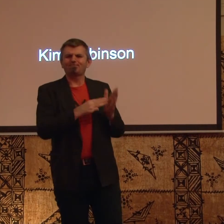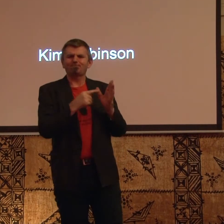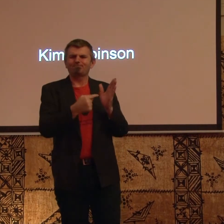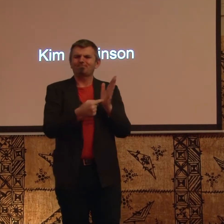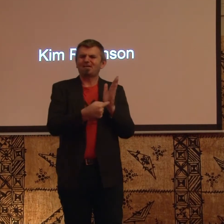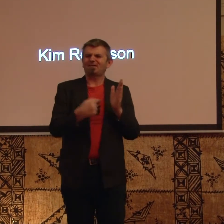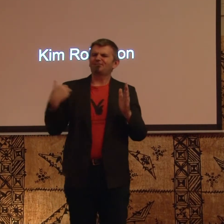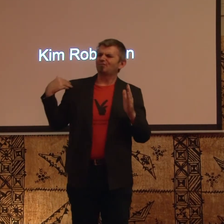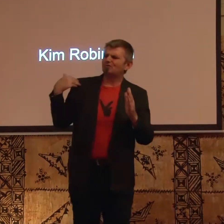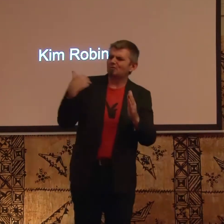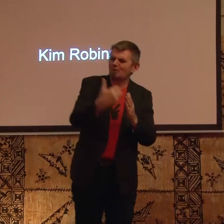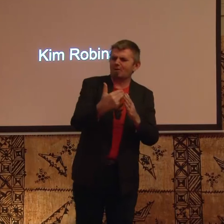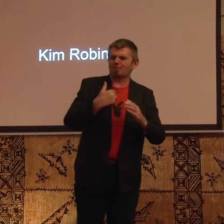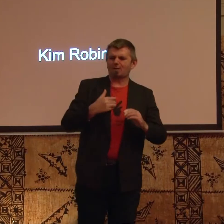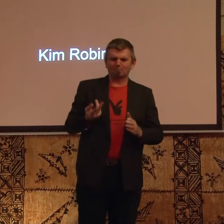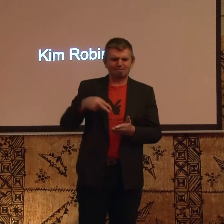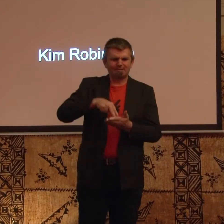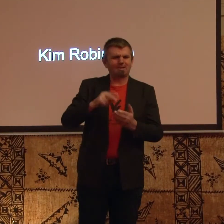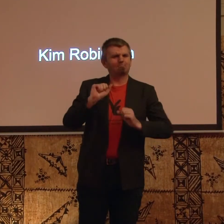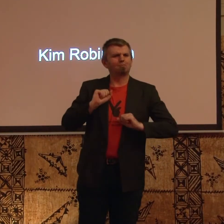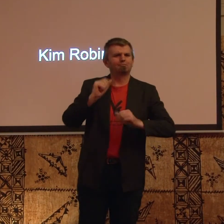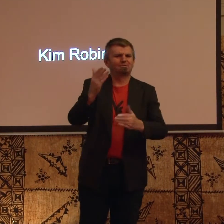Now, look.